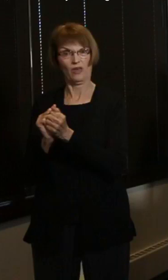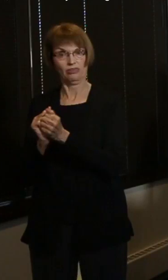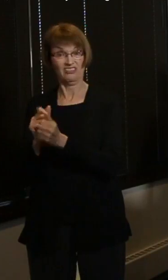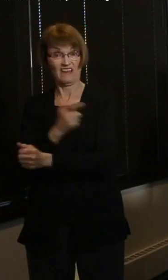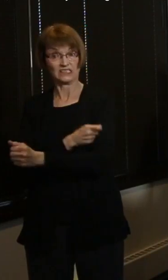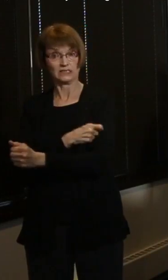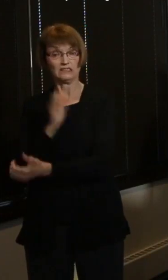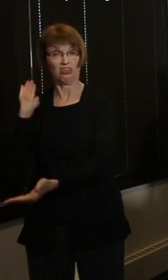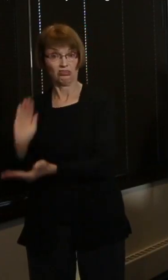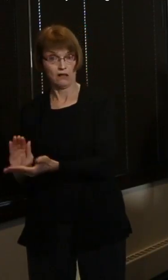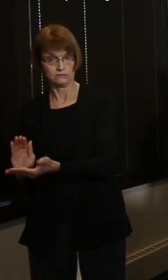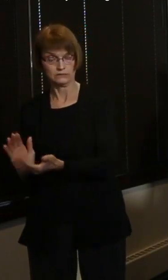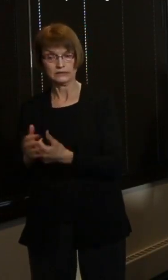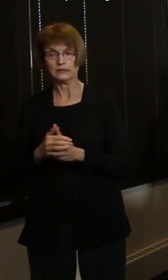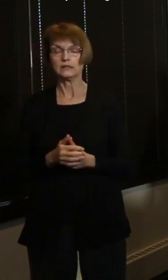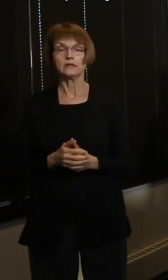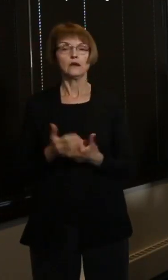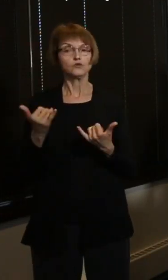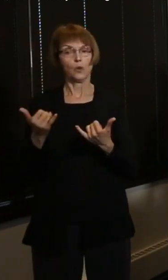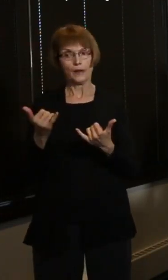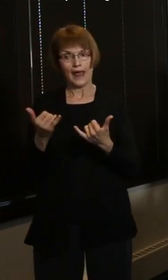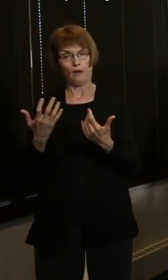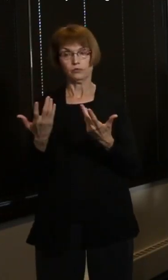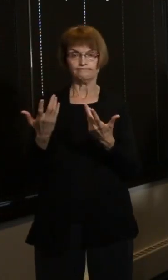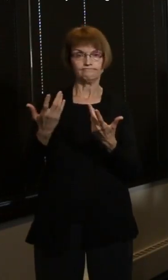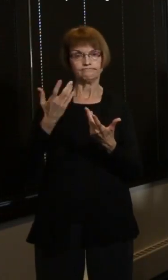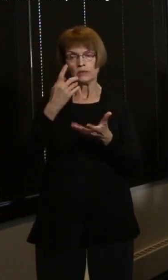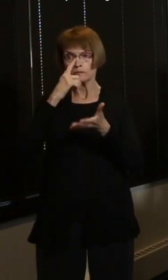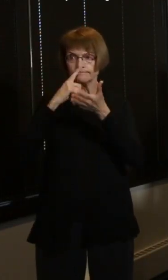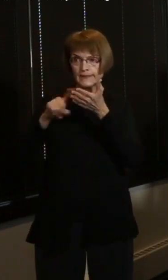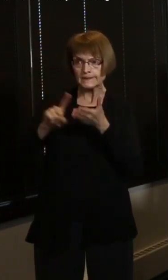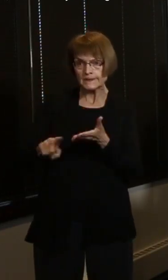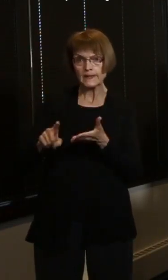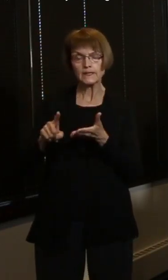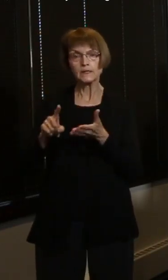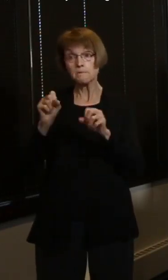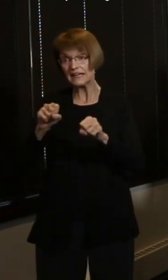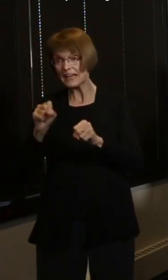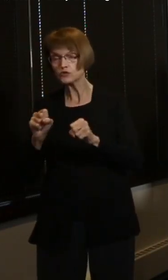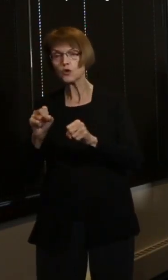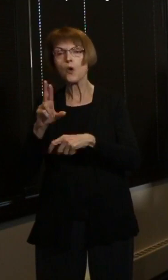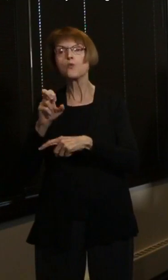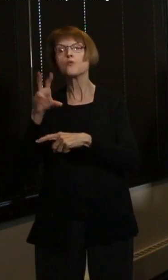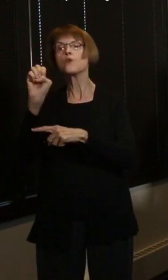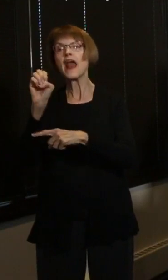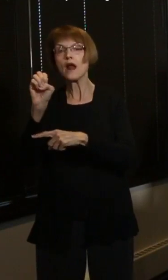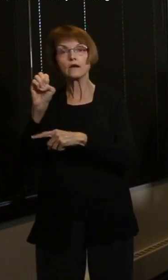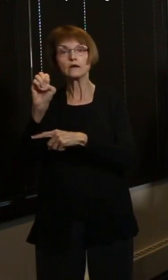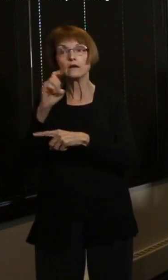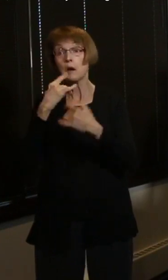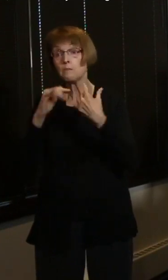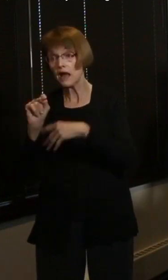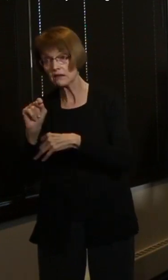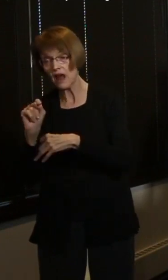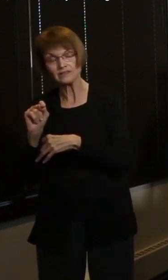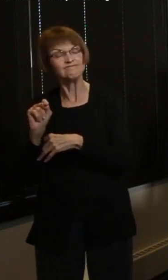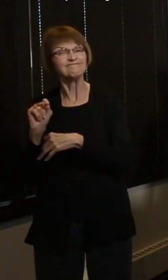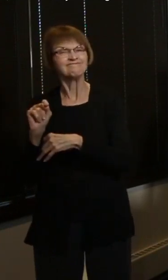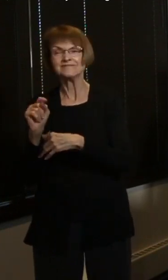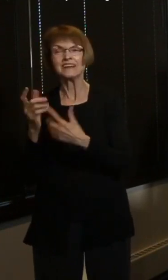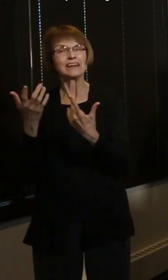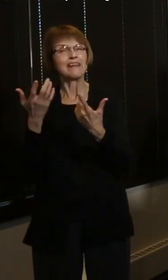So investigating these potential extremely rare issues can and does happen with new vaccines and